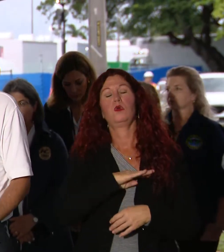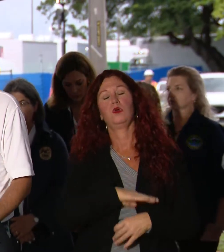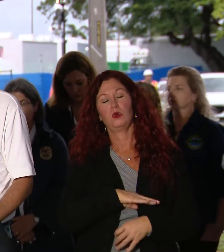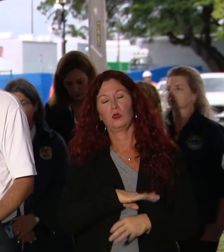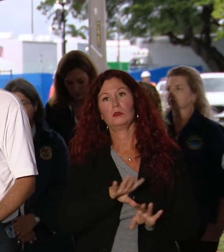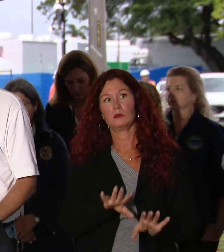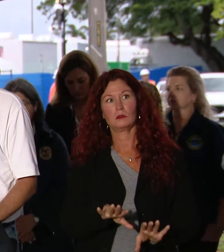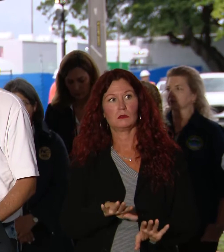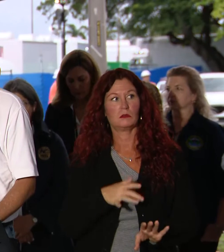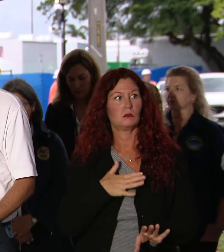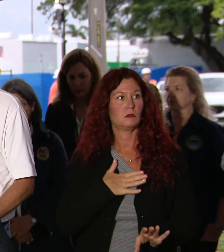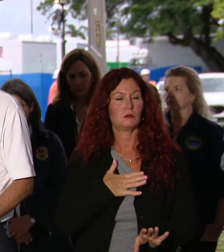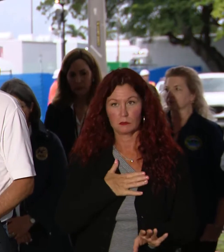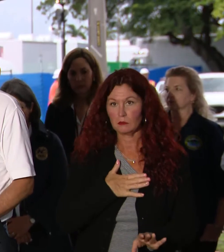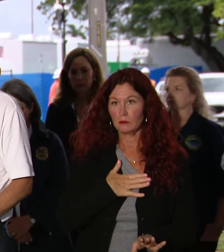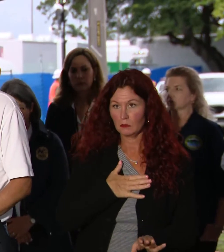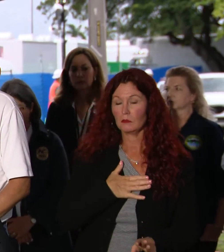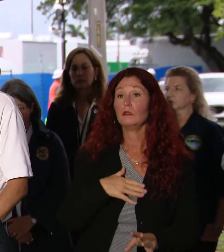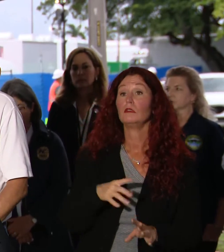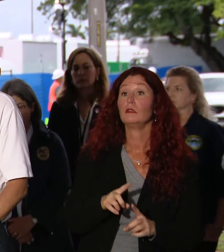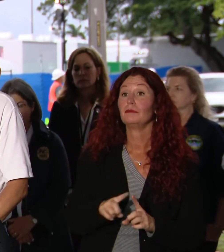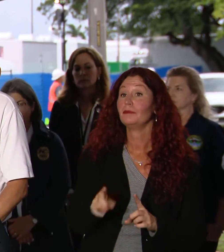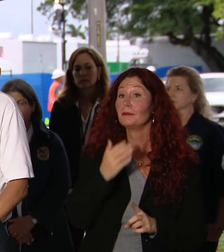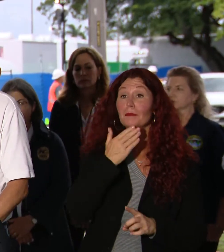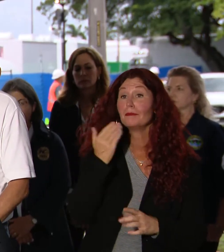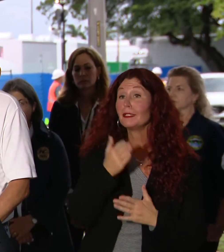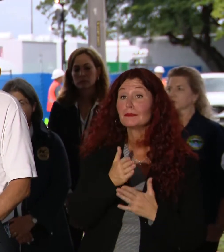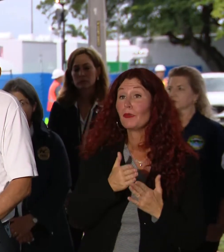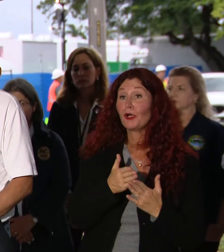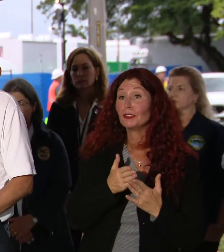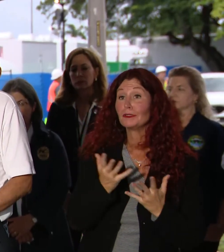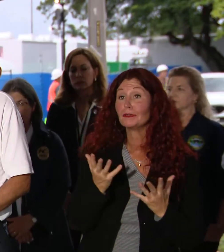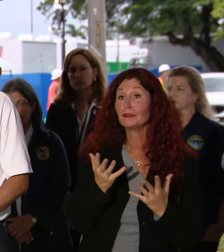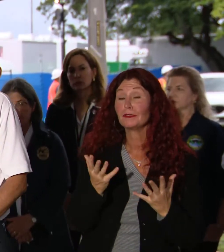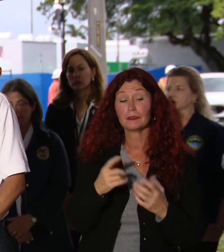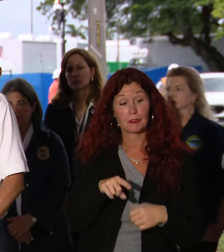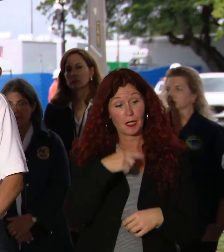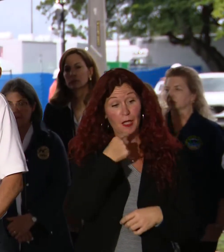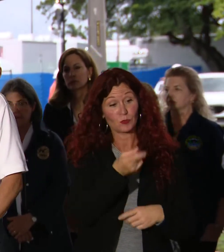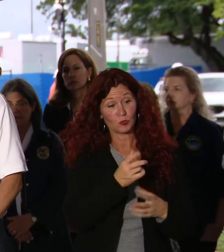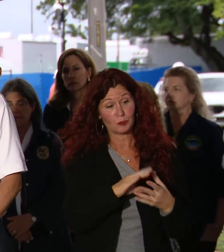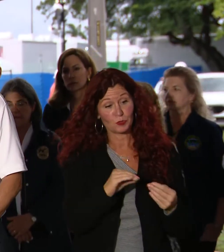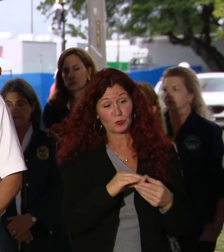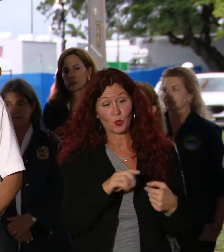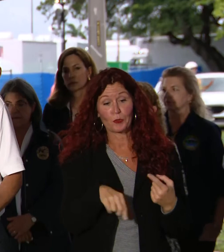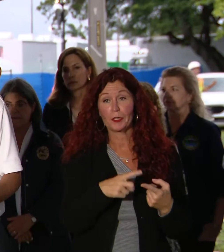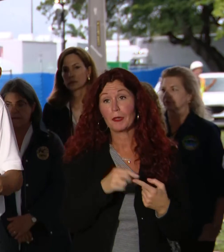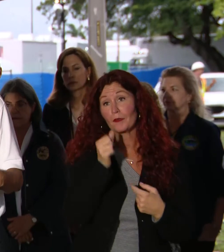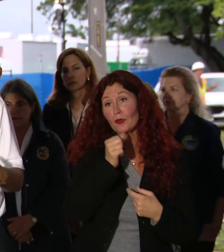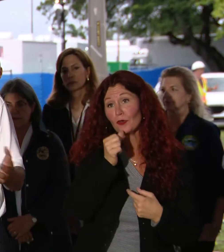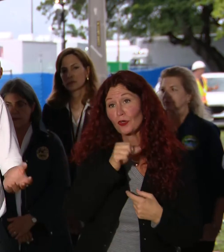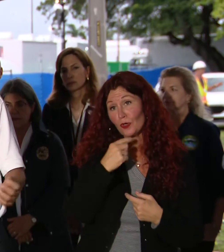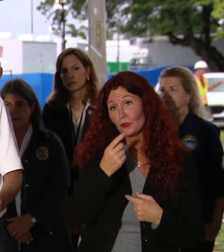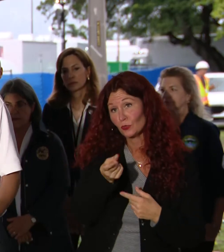that meeting was the moment where I shared with him the story of the 12-year-old girl who was praying next to the